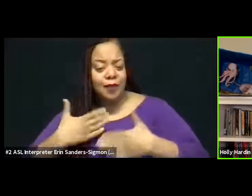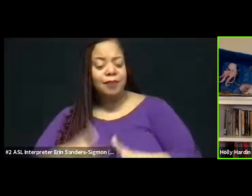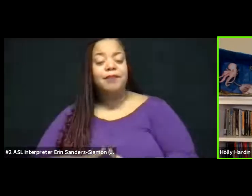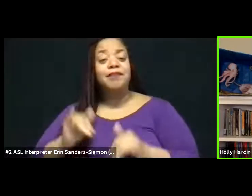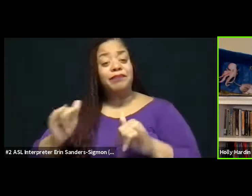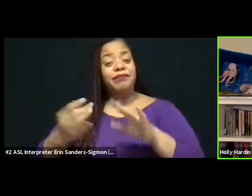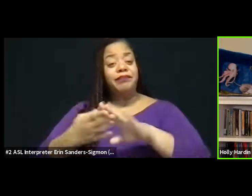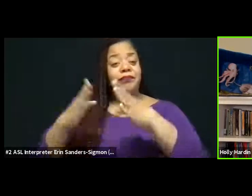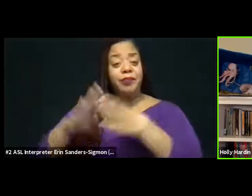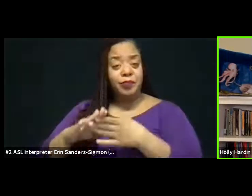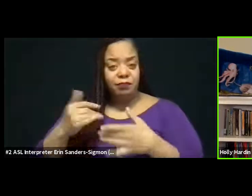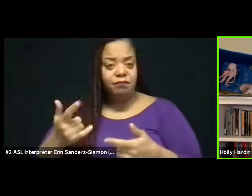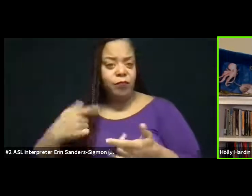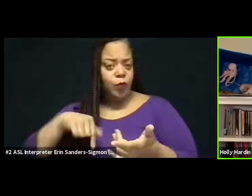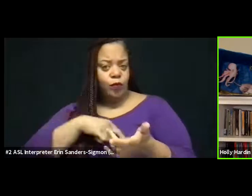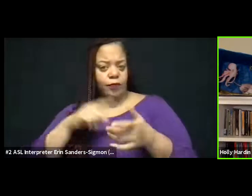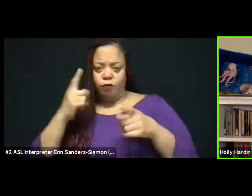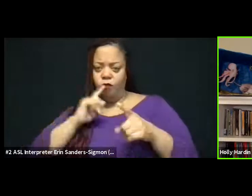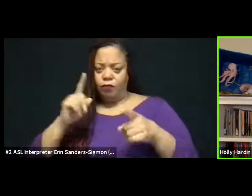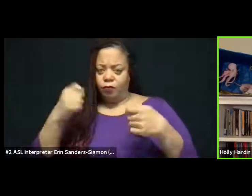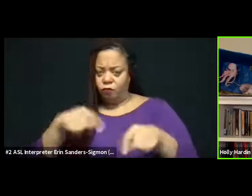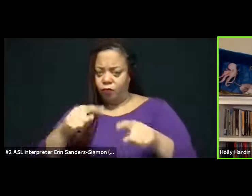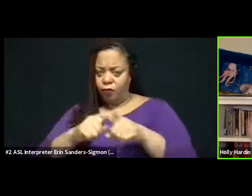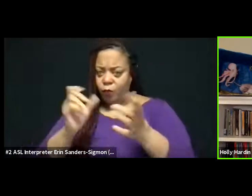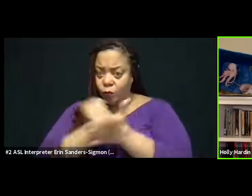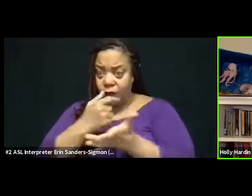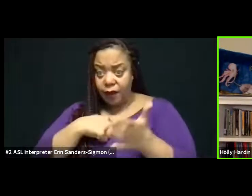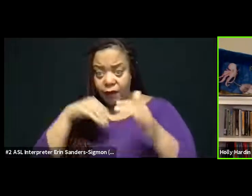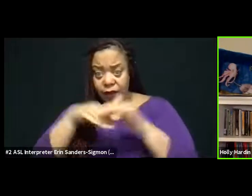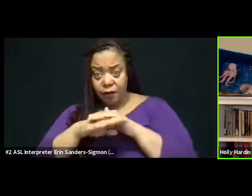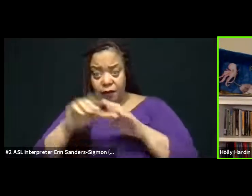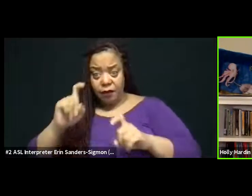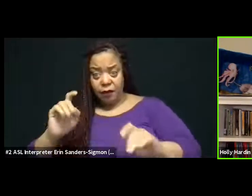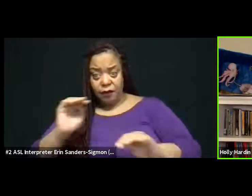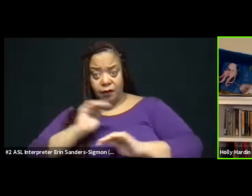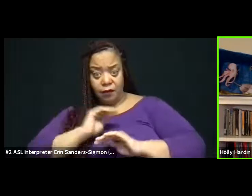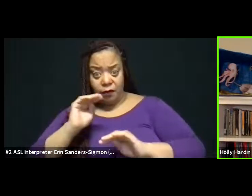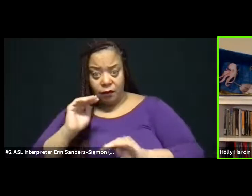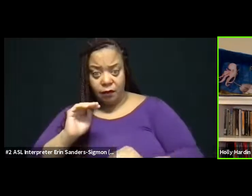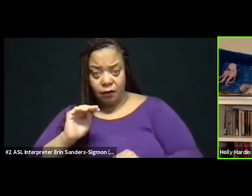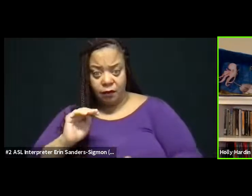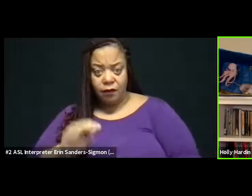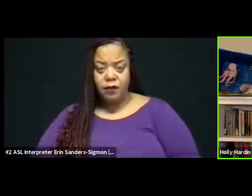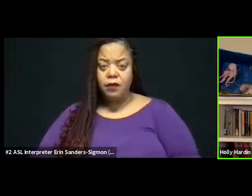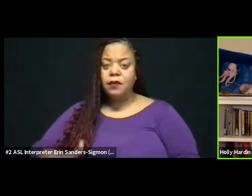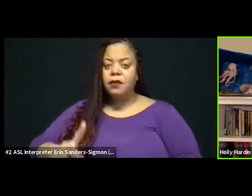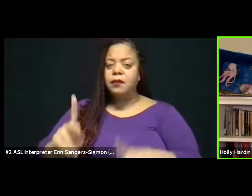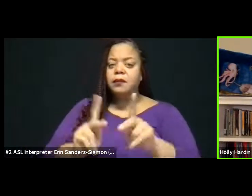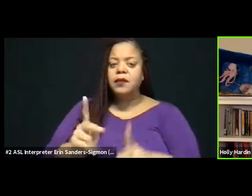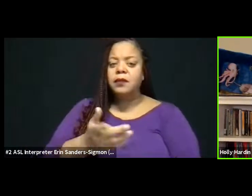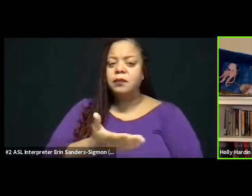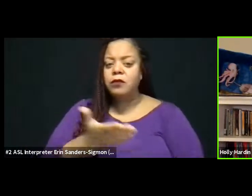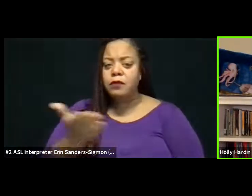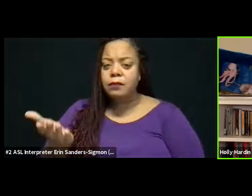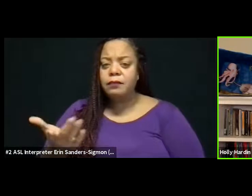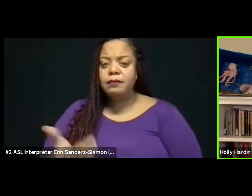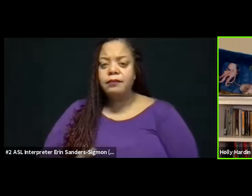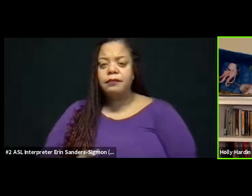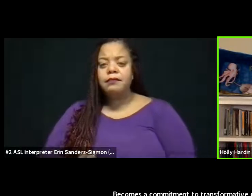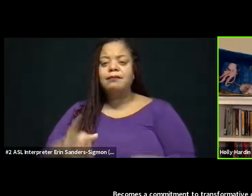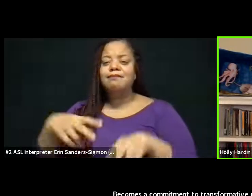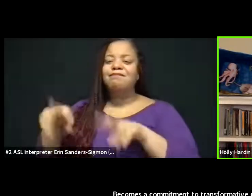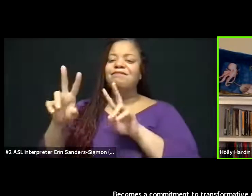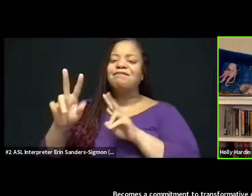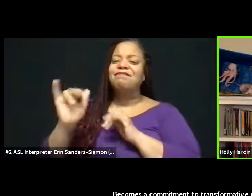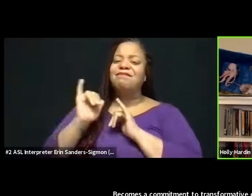them. And that these are people that are, you know, like just one of us. And then also like building that conversation